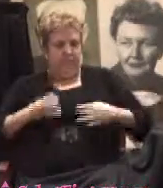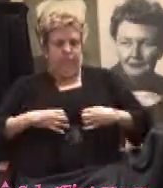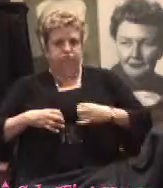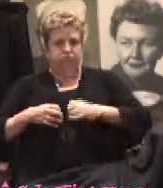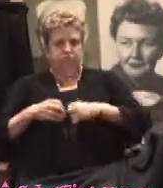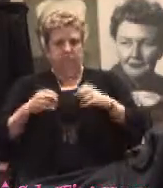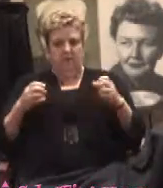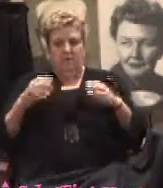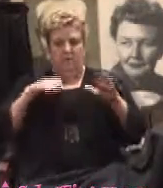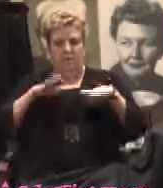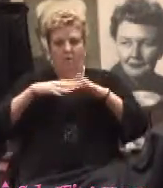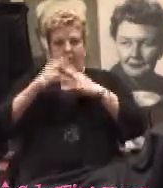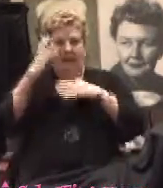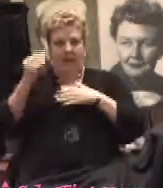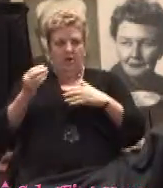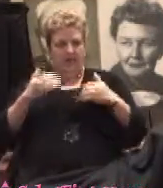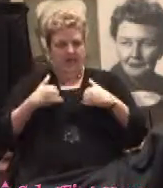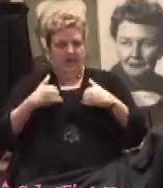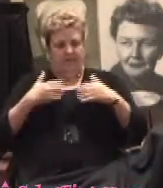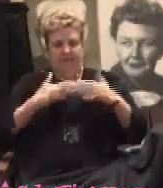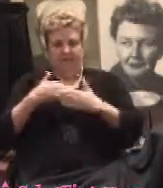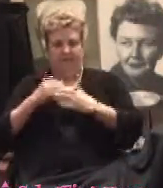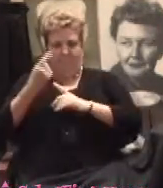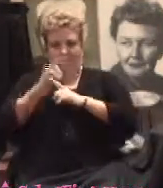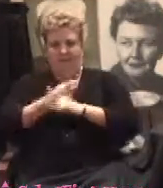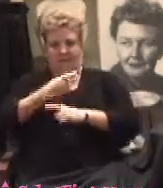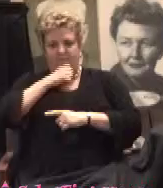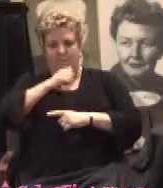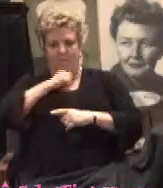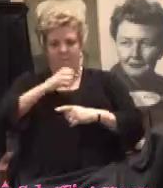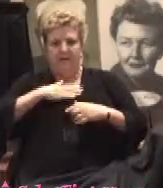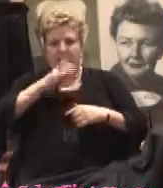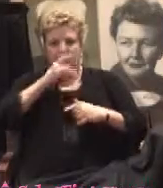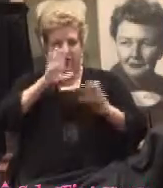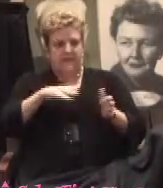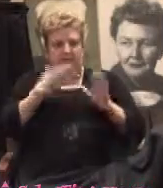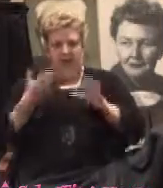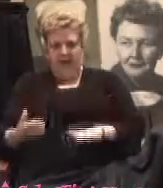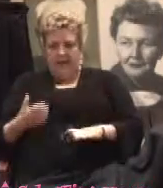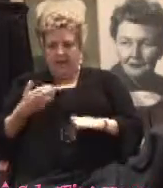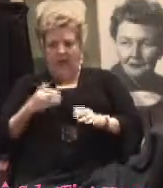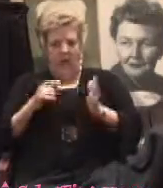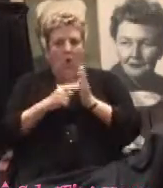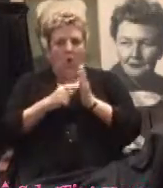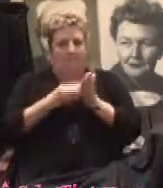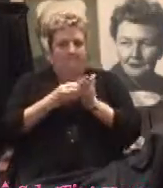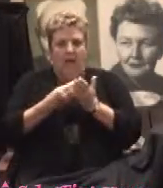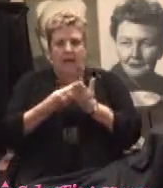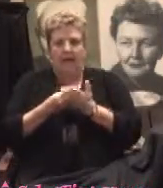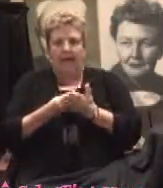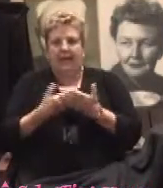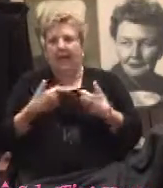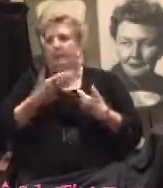my arrest. I had a month-old baby. My mom's dying of cancer. I owe tens of thousands of dollars. My brother picked me up from that, drove me